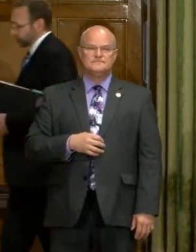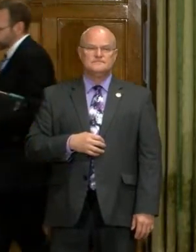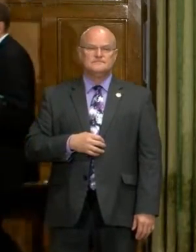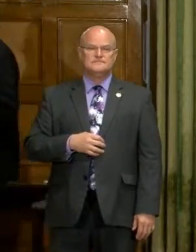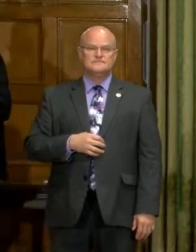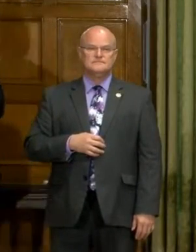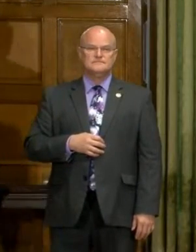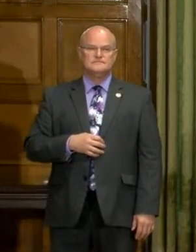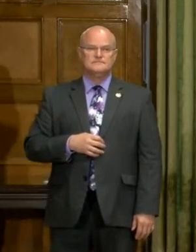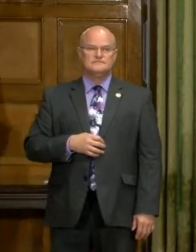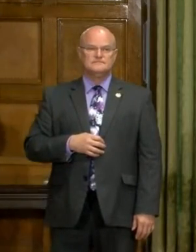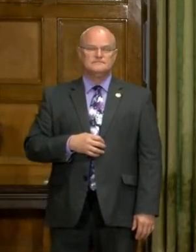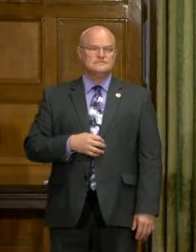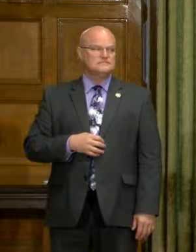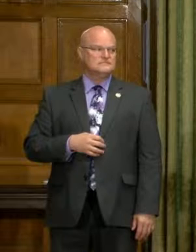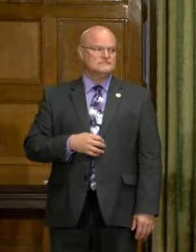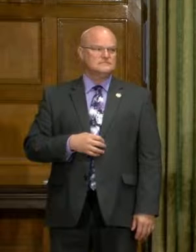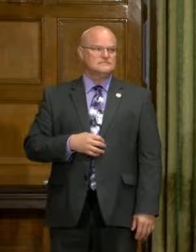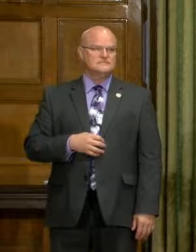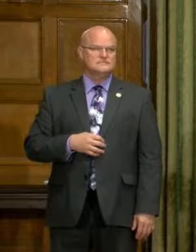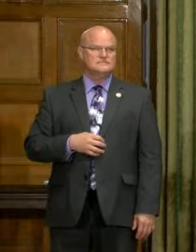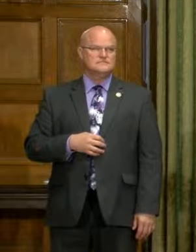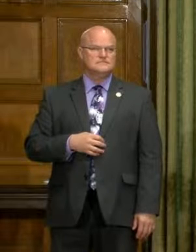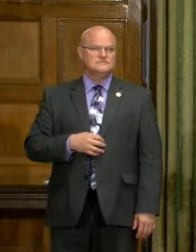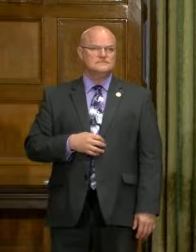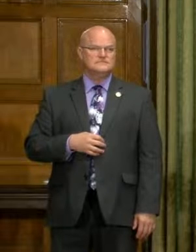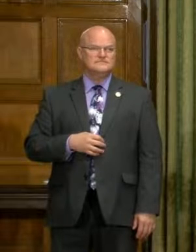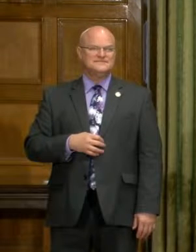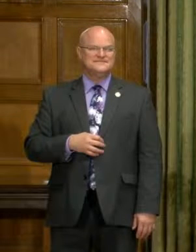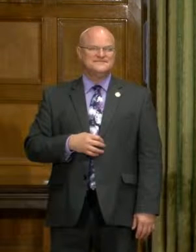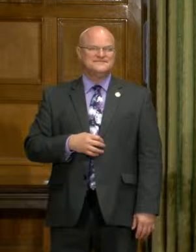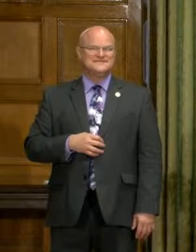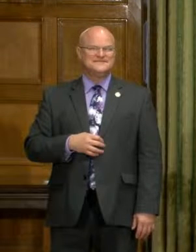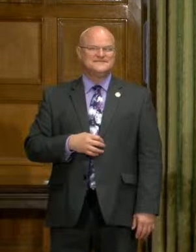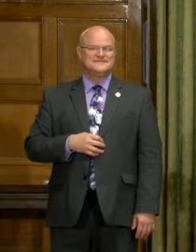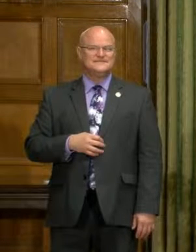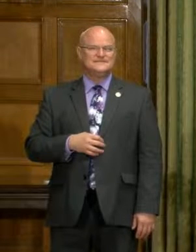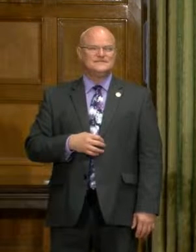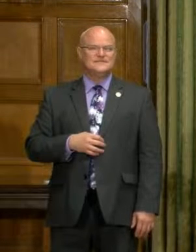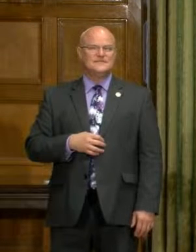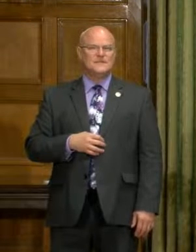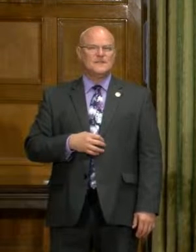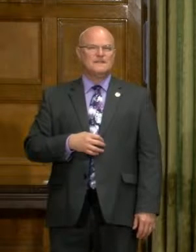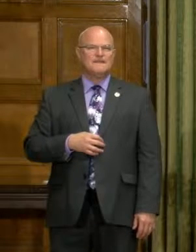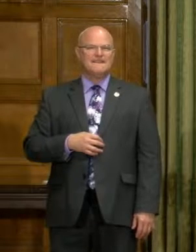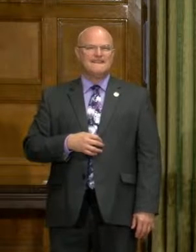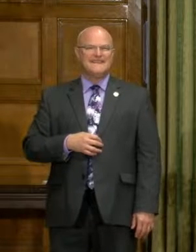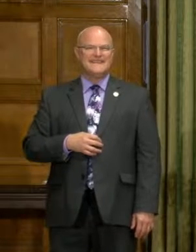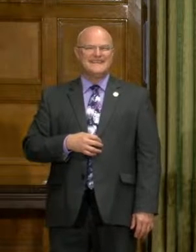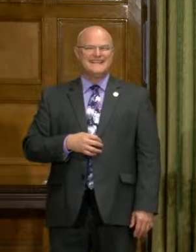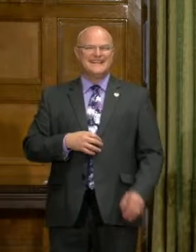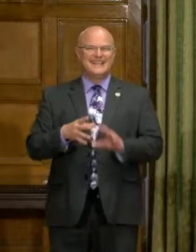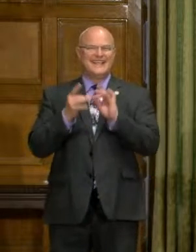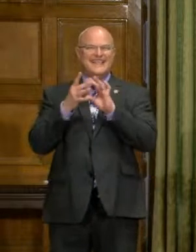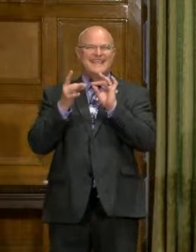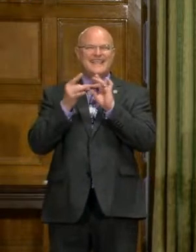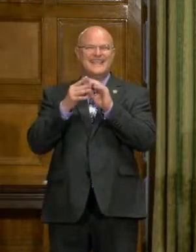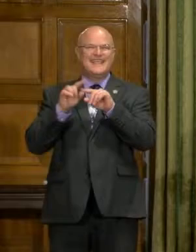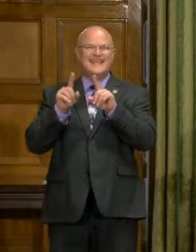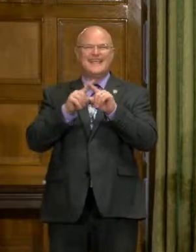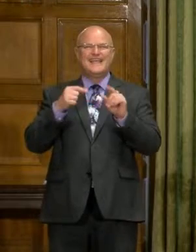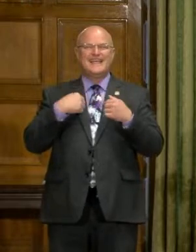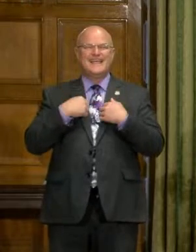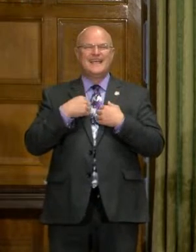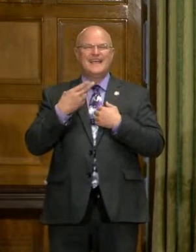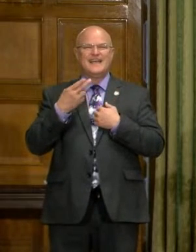Next question. Yes, Governor. All right, let's. This is James White, Speaker of